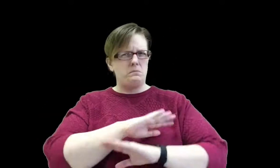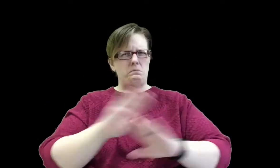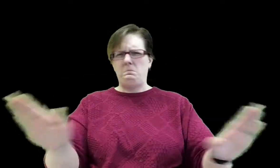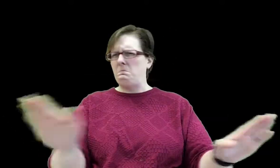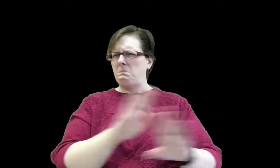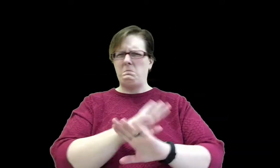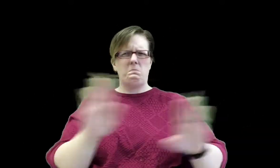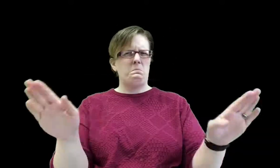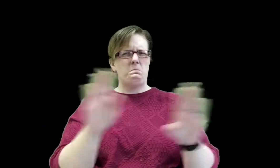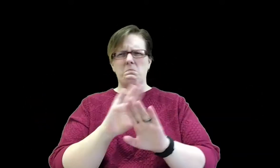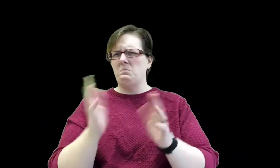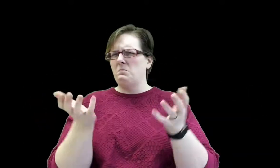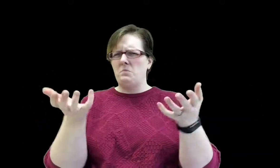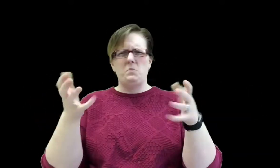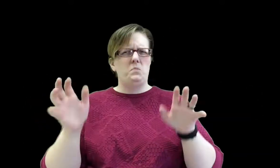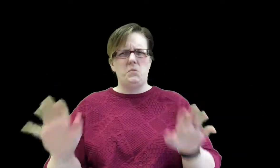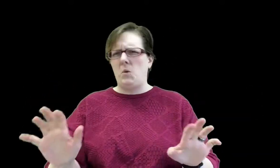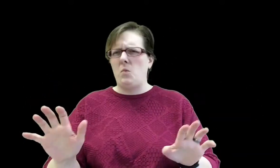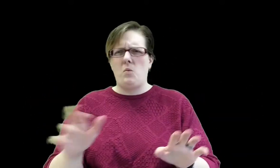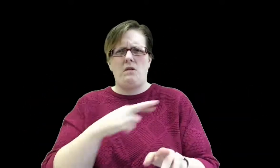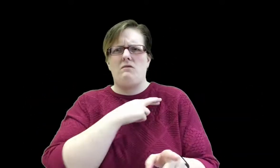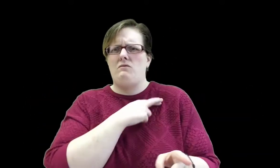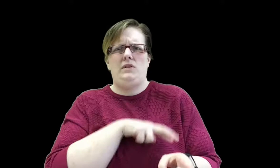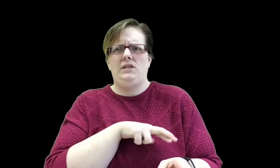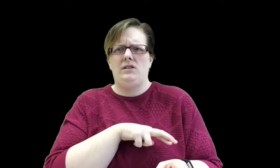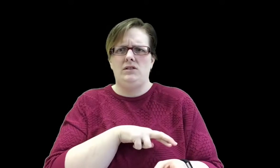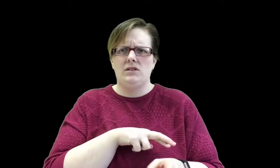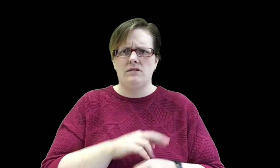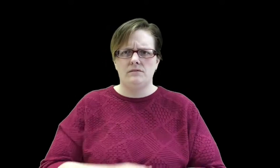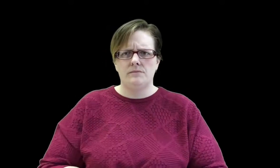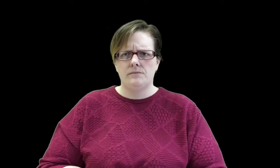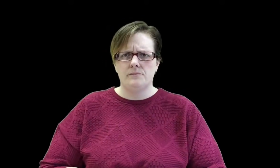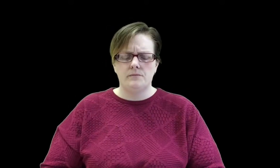They do not encourage people to have their own religion.